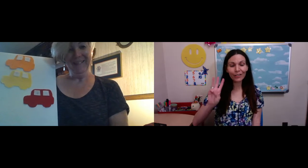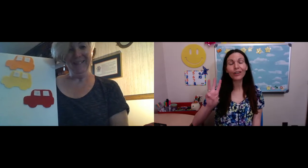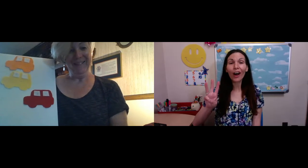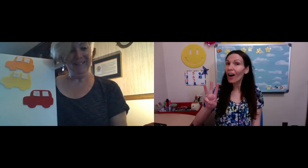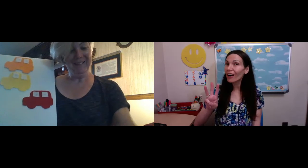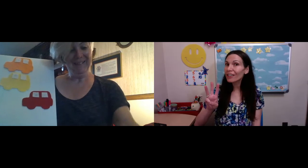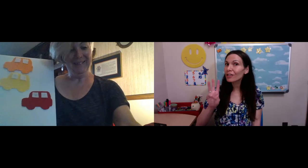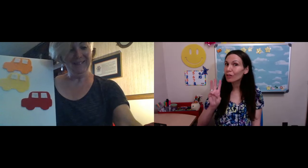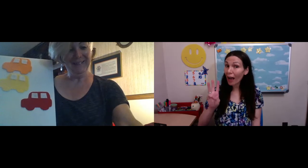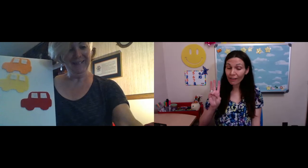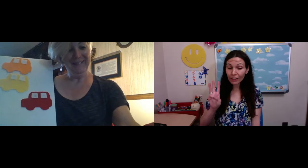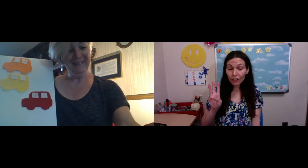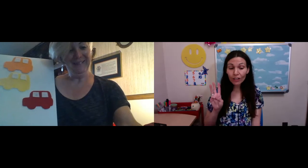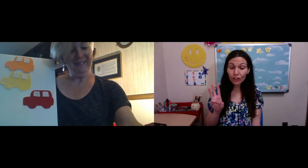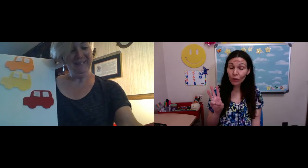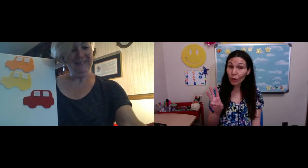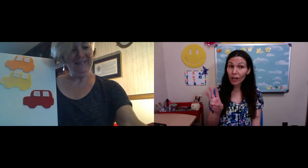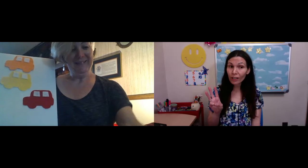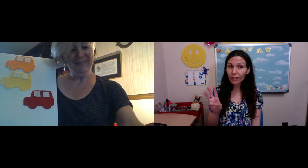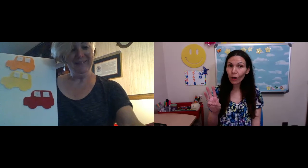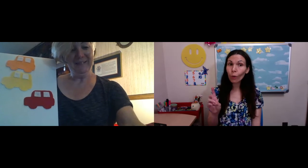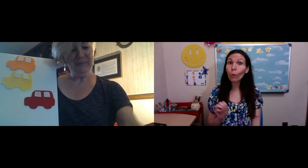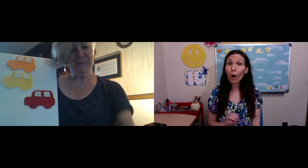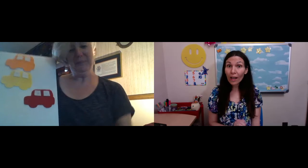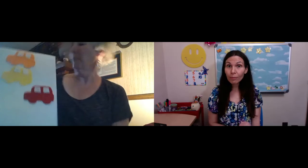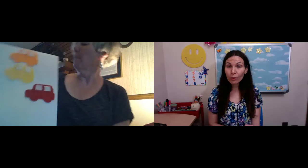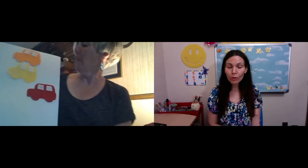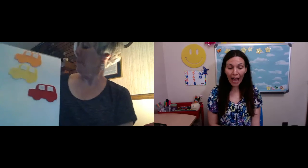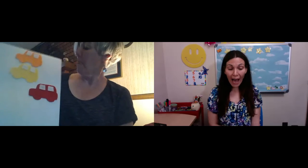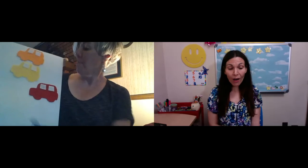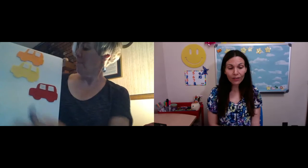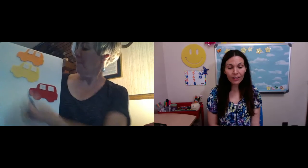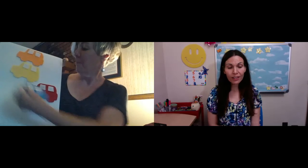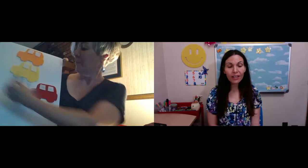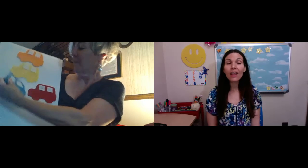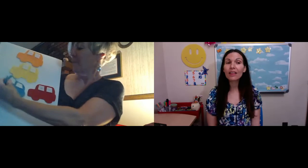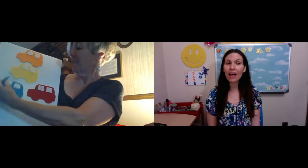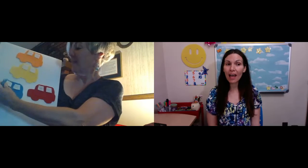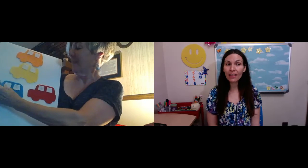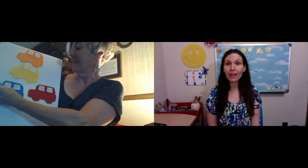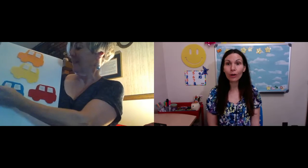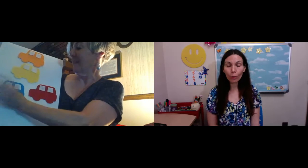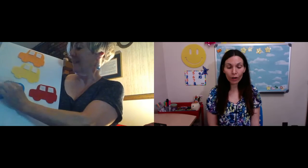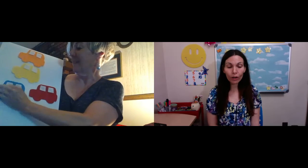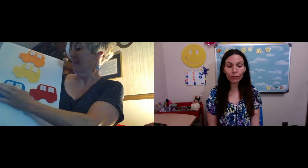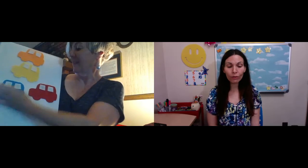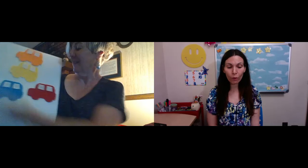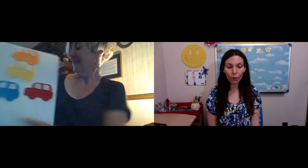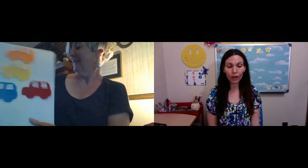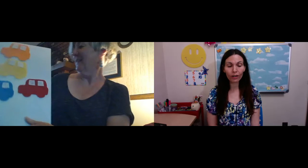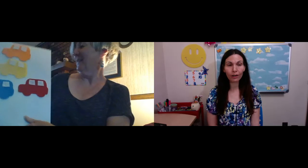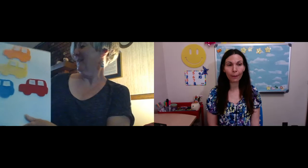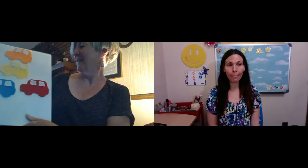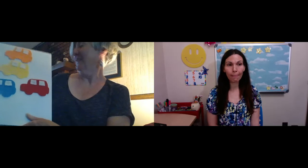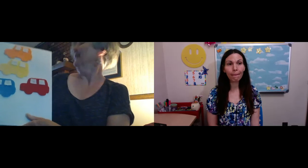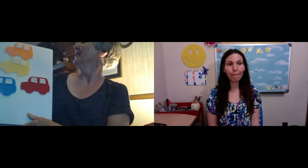Three little cars driving to the store. One pulled out. Then there were